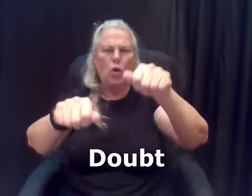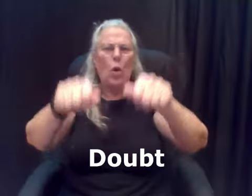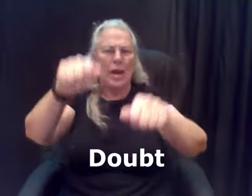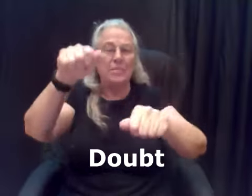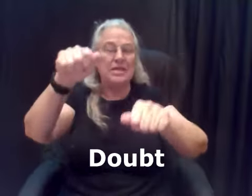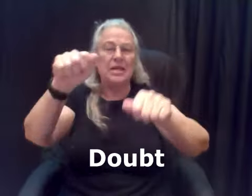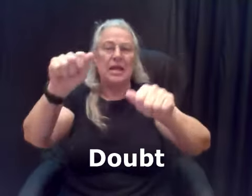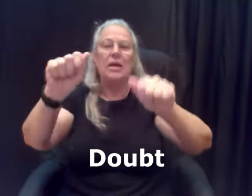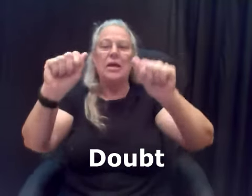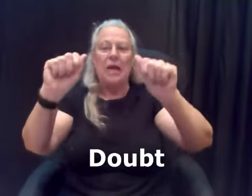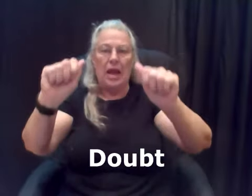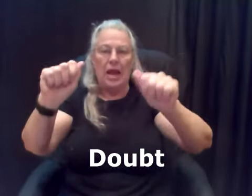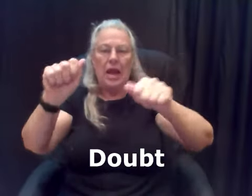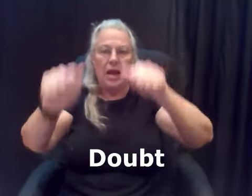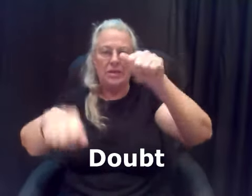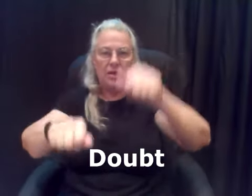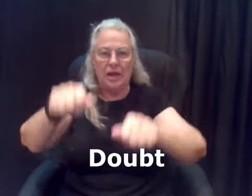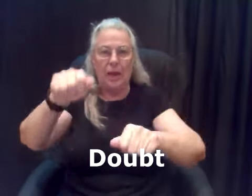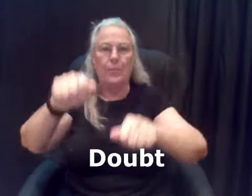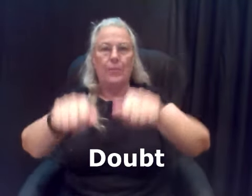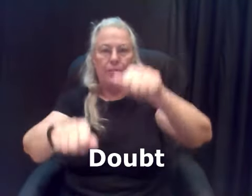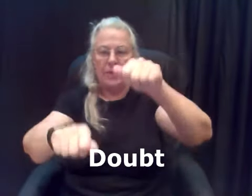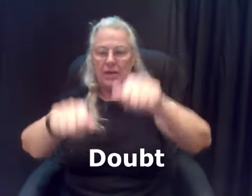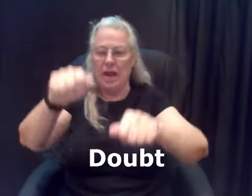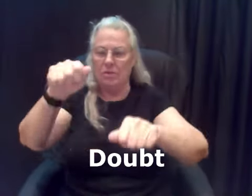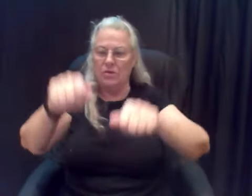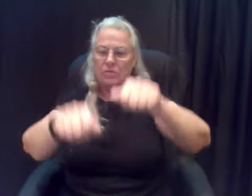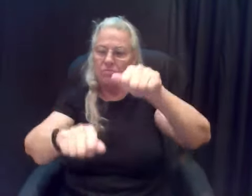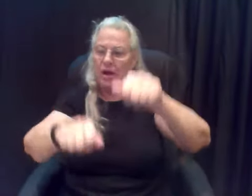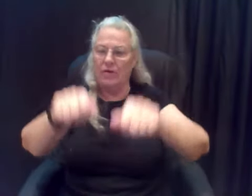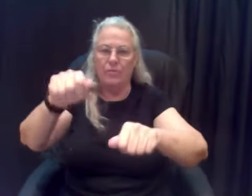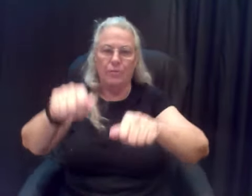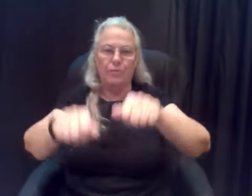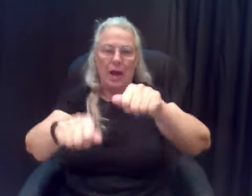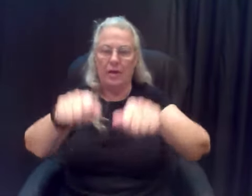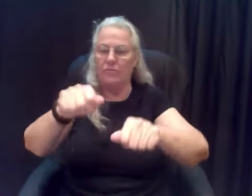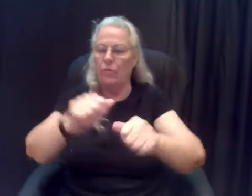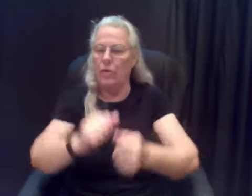I'm seeing. A hands up and down, just kind of back and forth there.